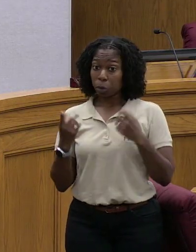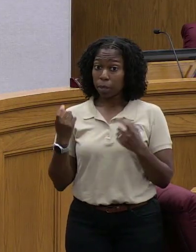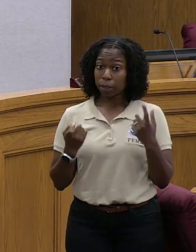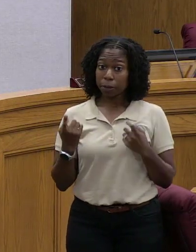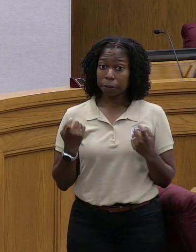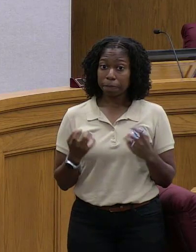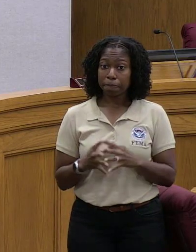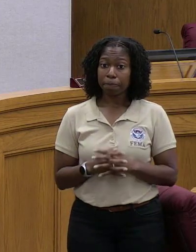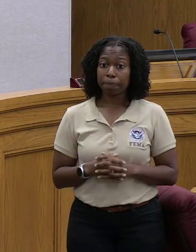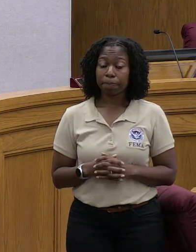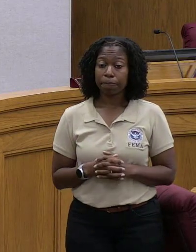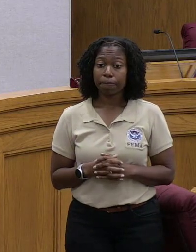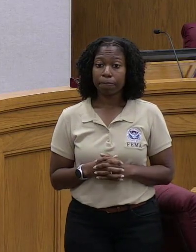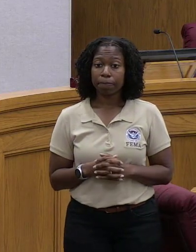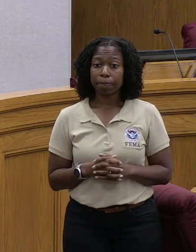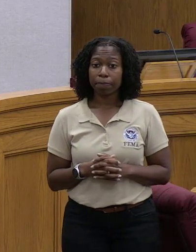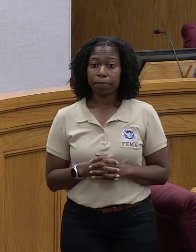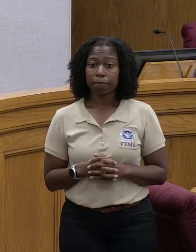questions.